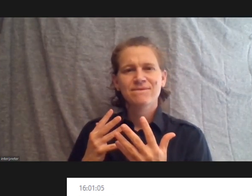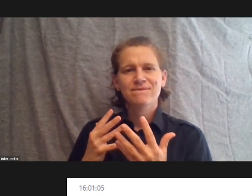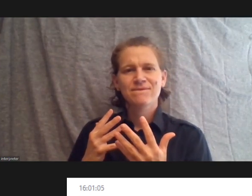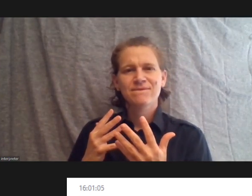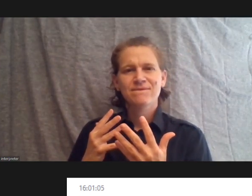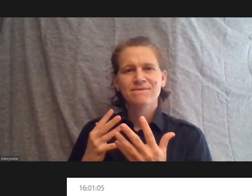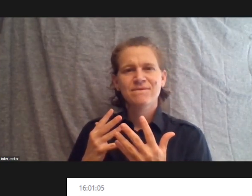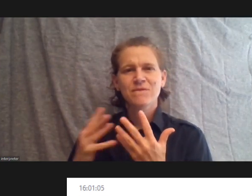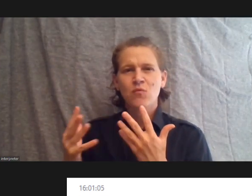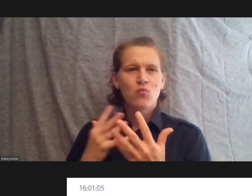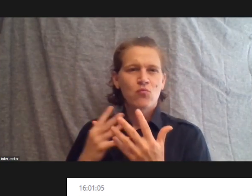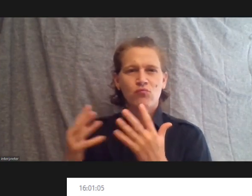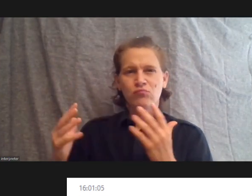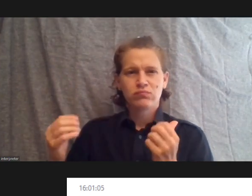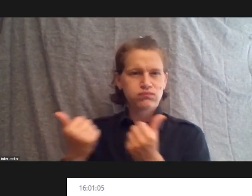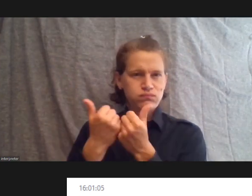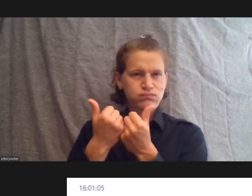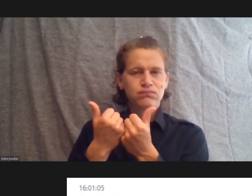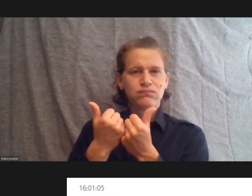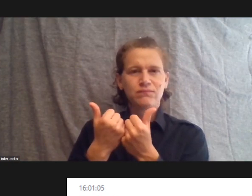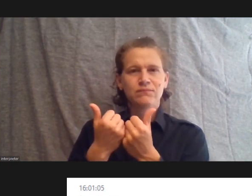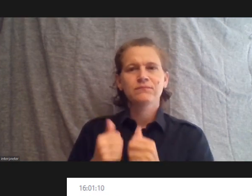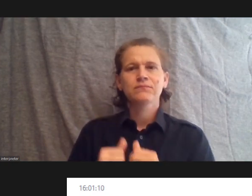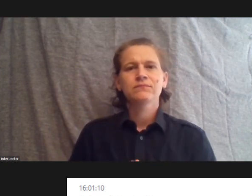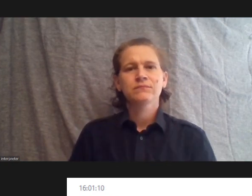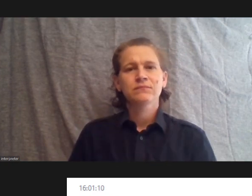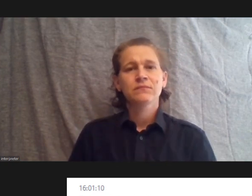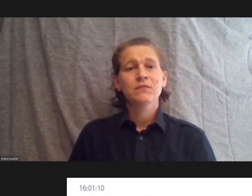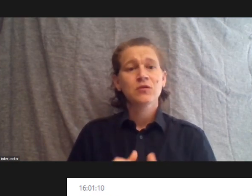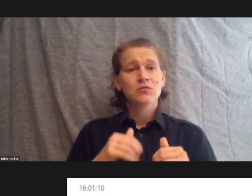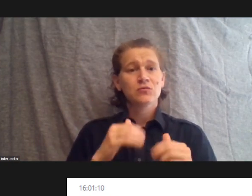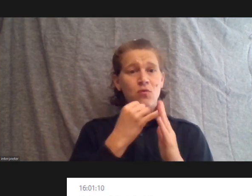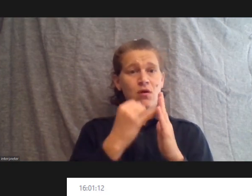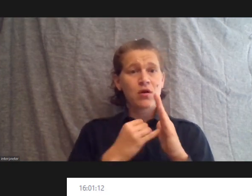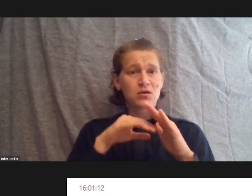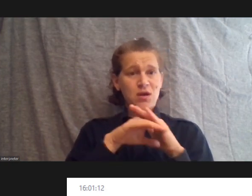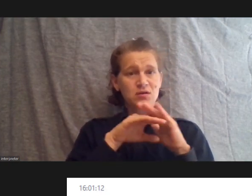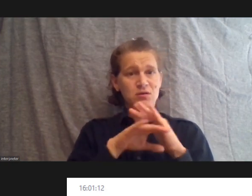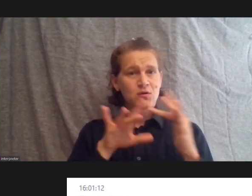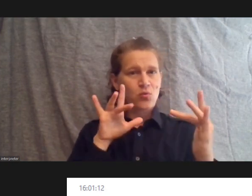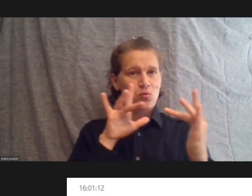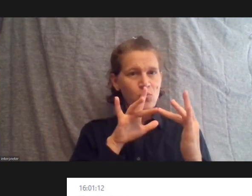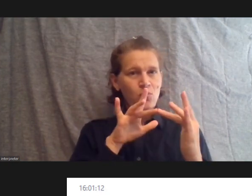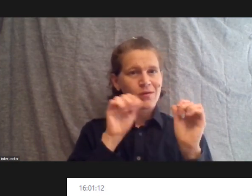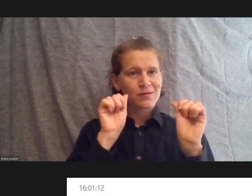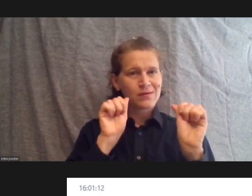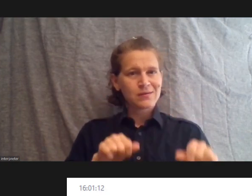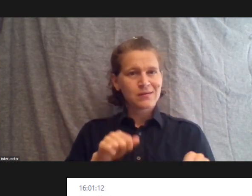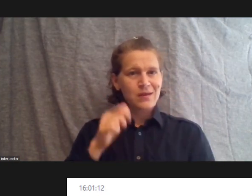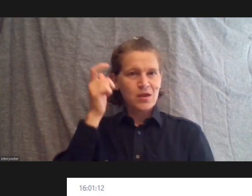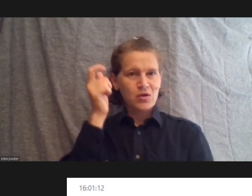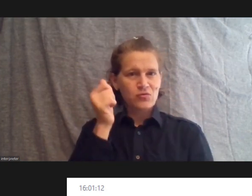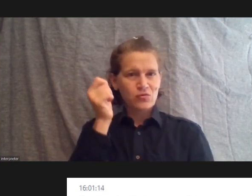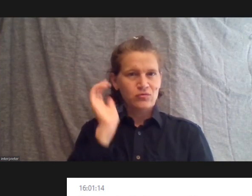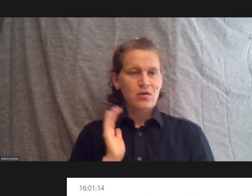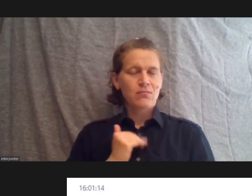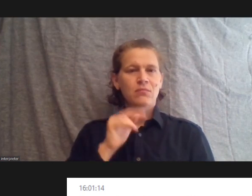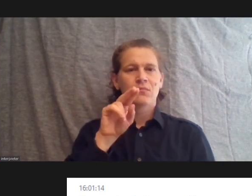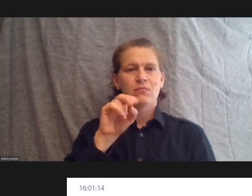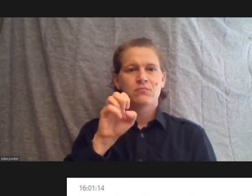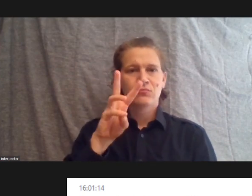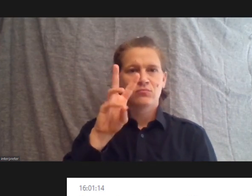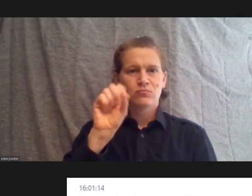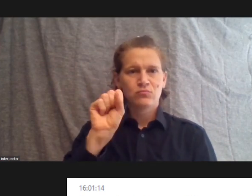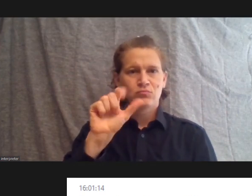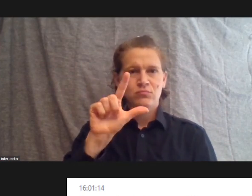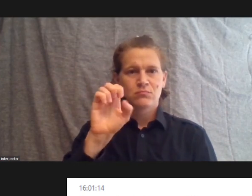To keep in touch with Arts Access, you can subscribe to our newsletter, or you can follow